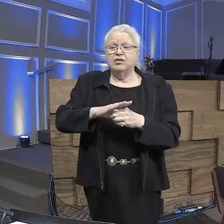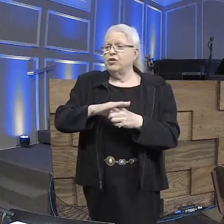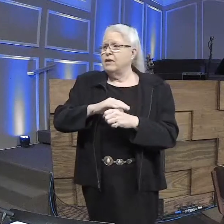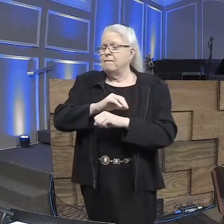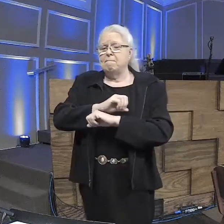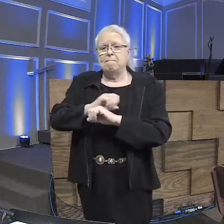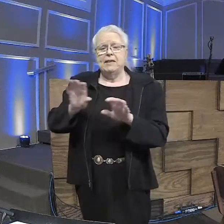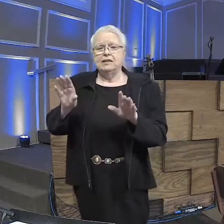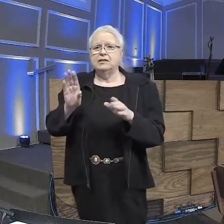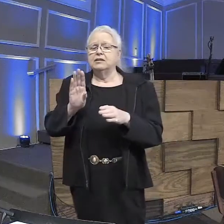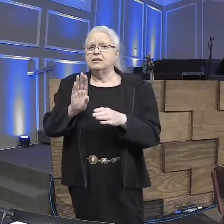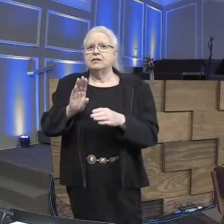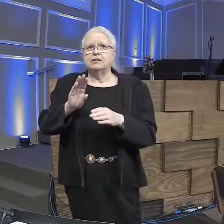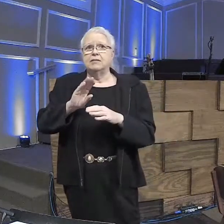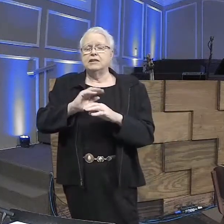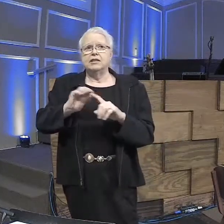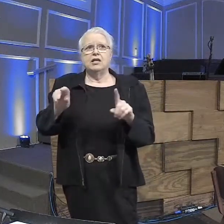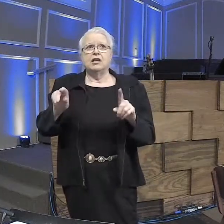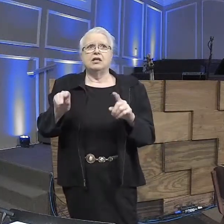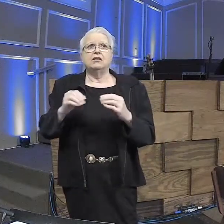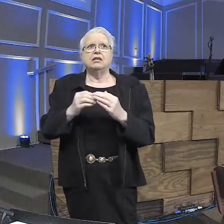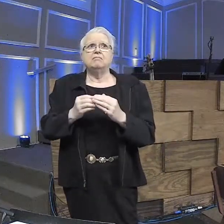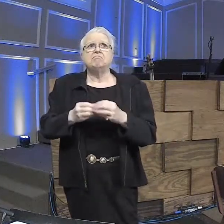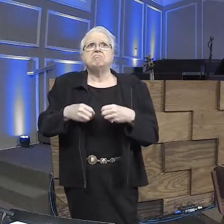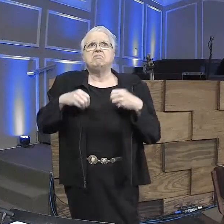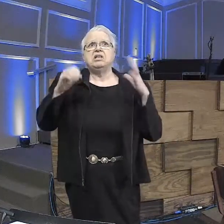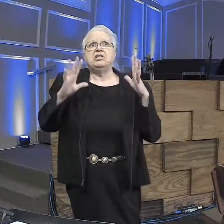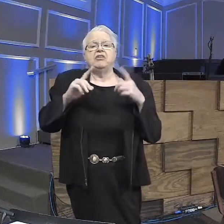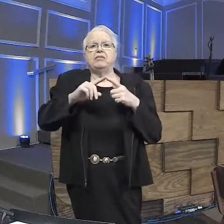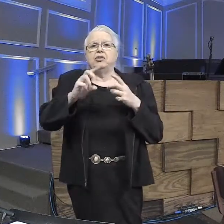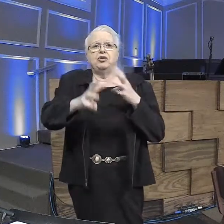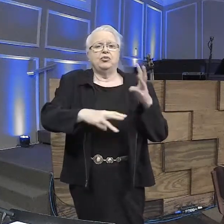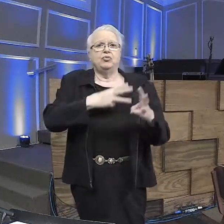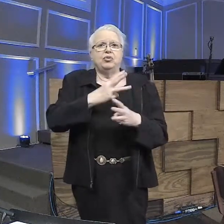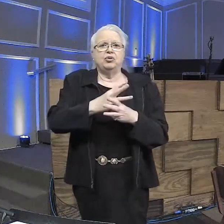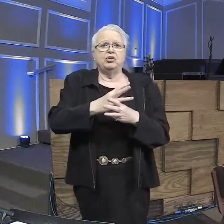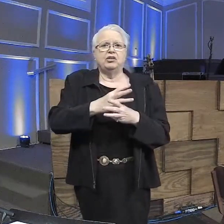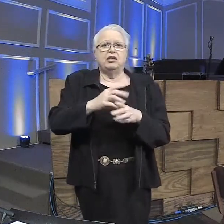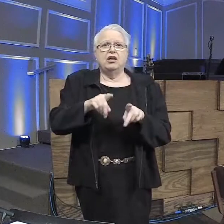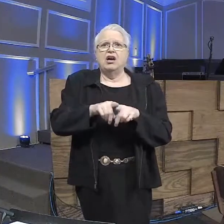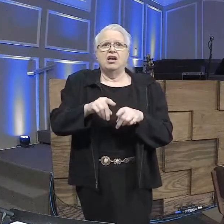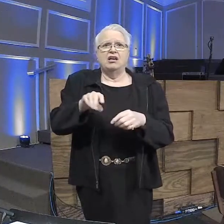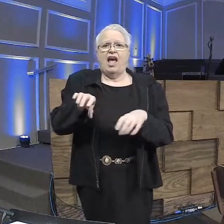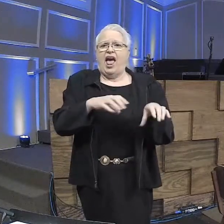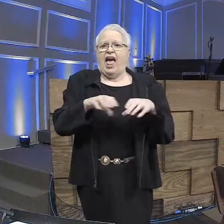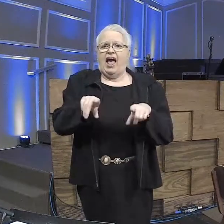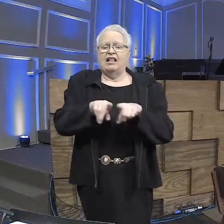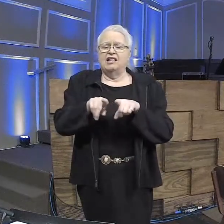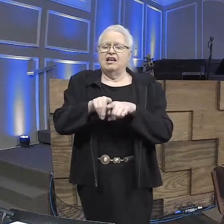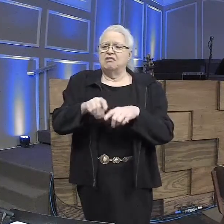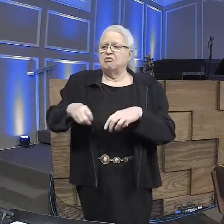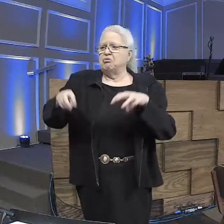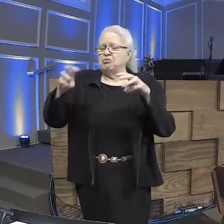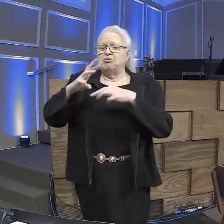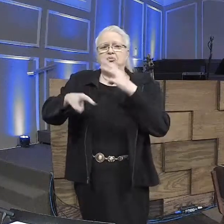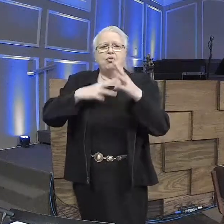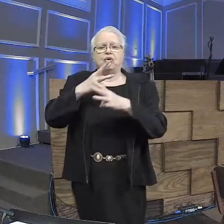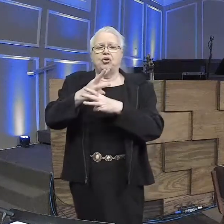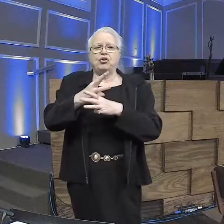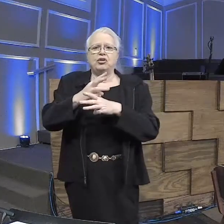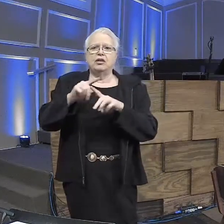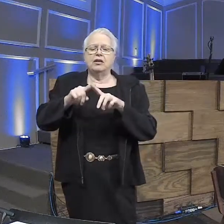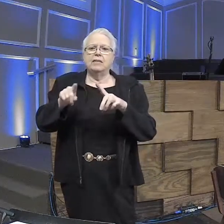compartmentalize our lives, not acting and behaving like the pagan culture that we find ourselves. It's what the